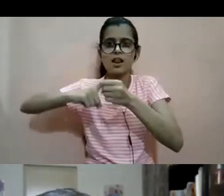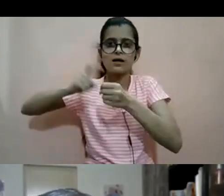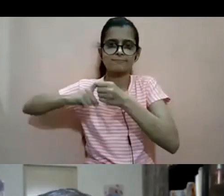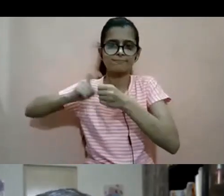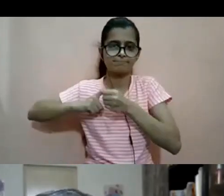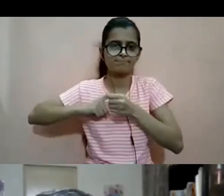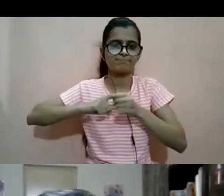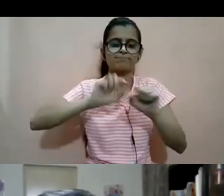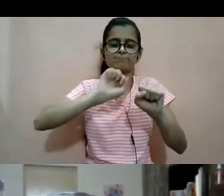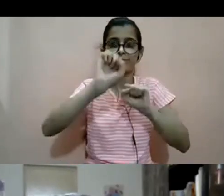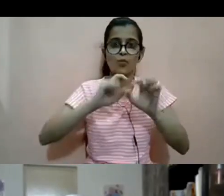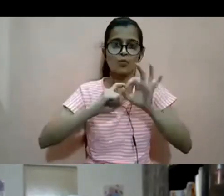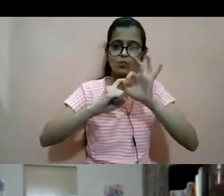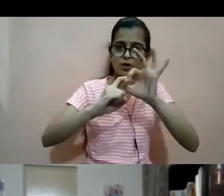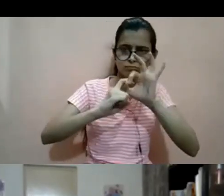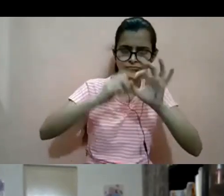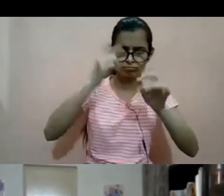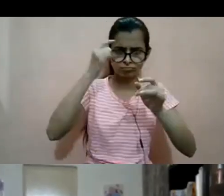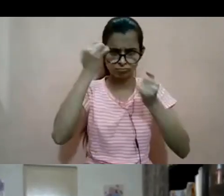engaging question.